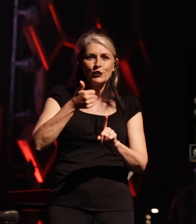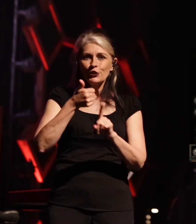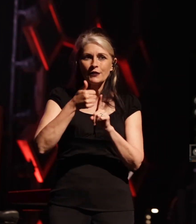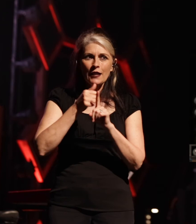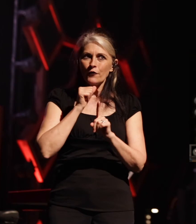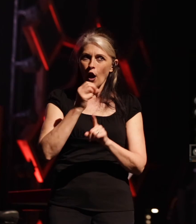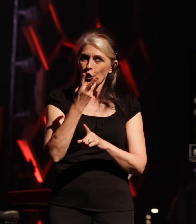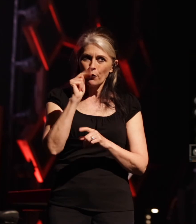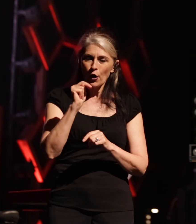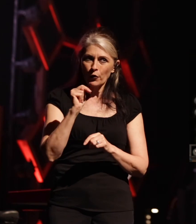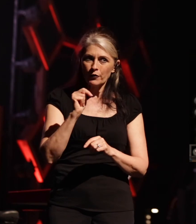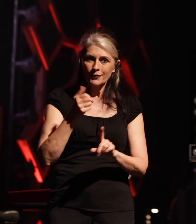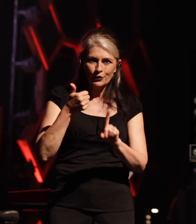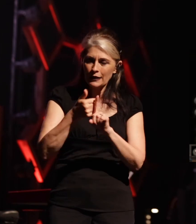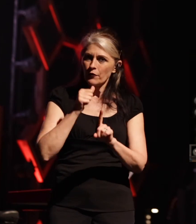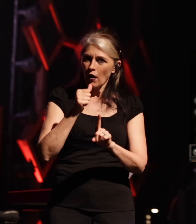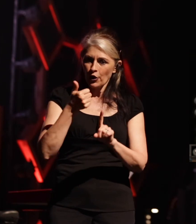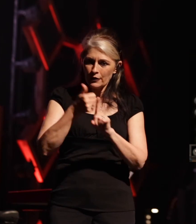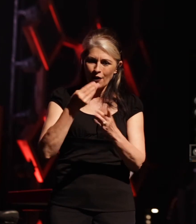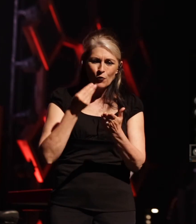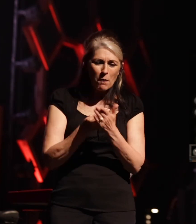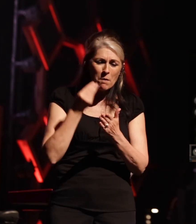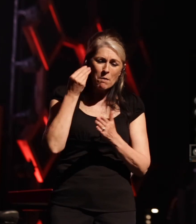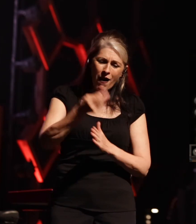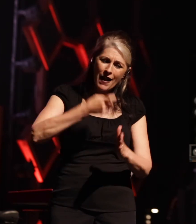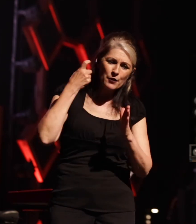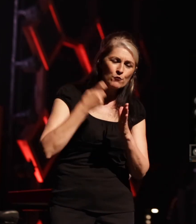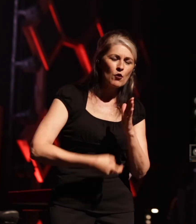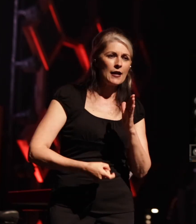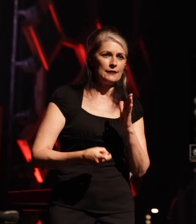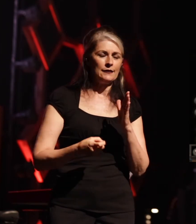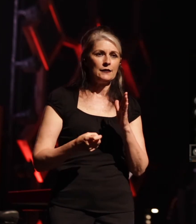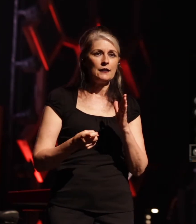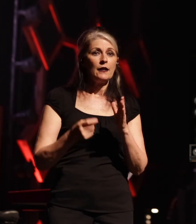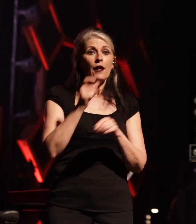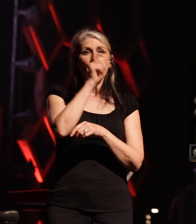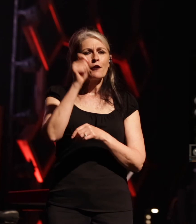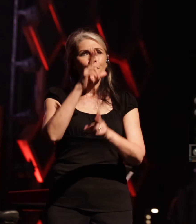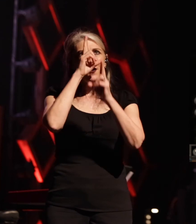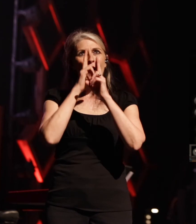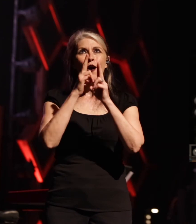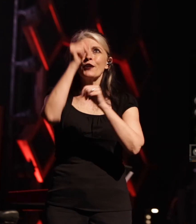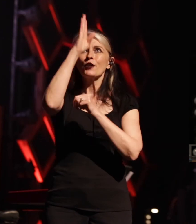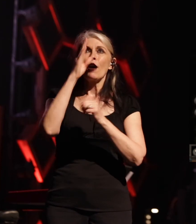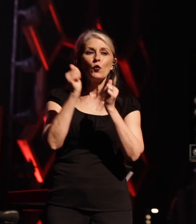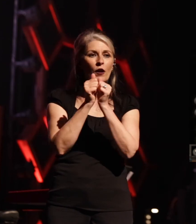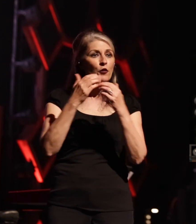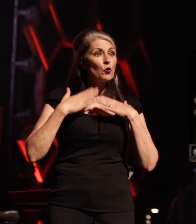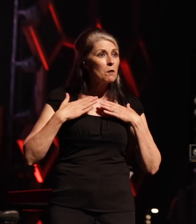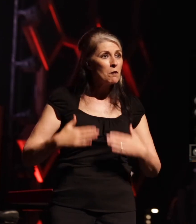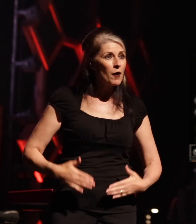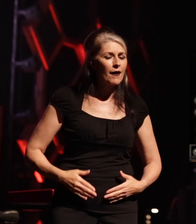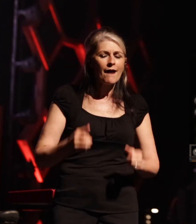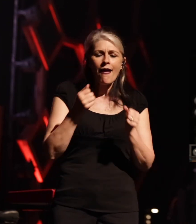were bought with a price. Therefore, honor God with your bodies. Honor God with every single decision that you make,